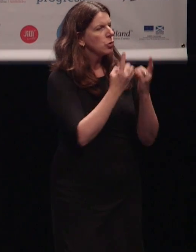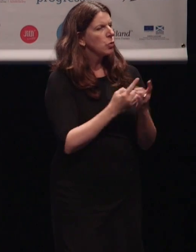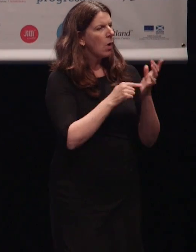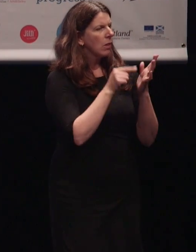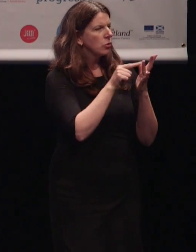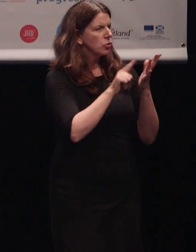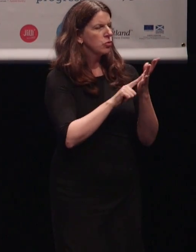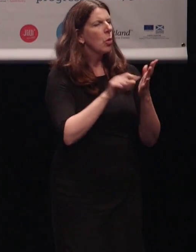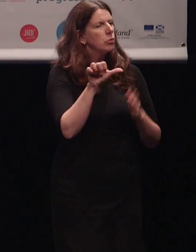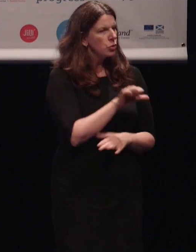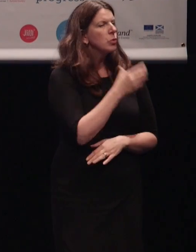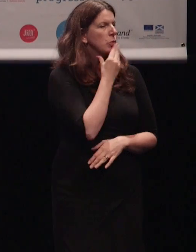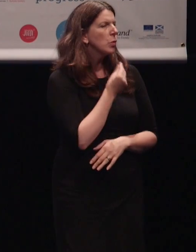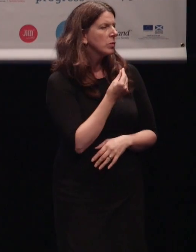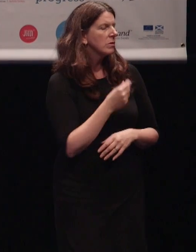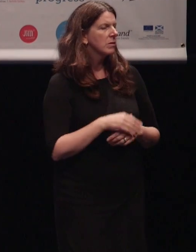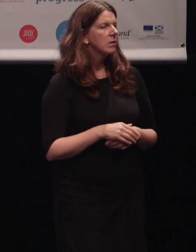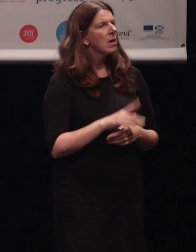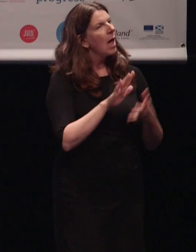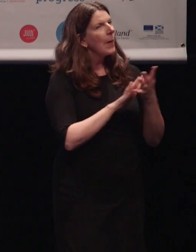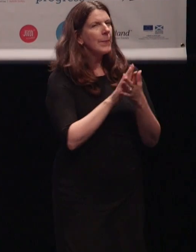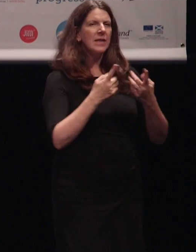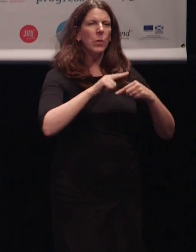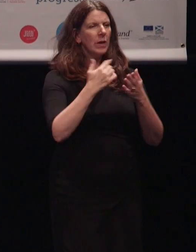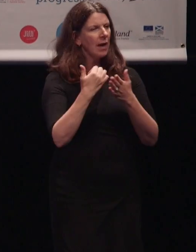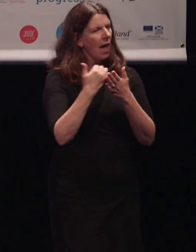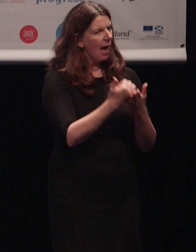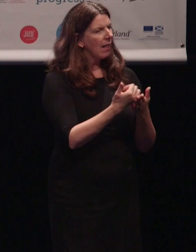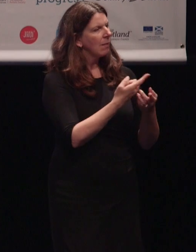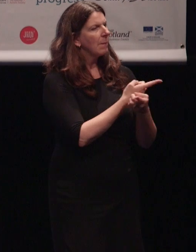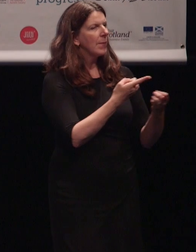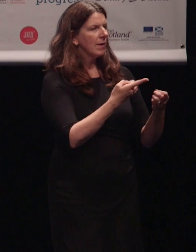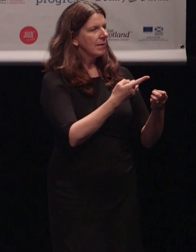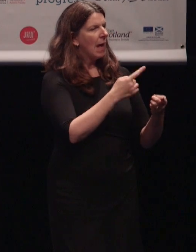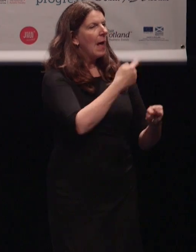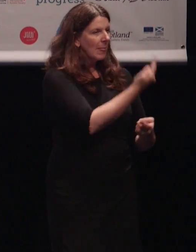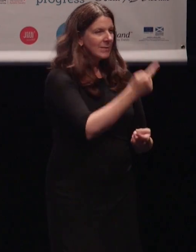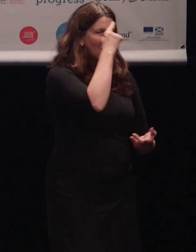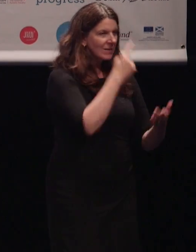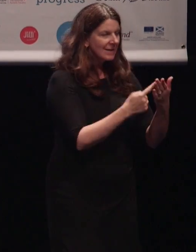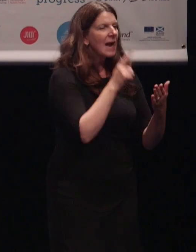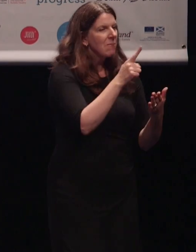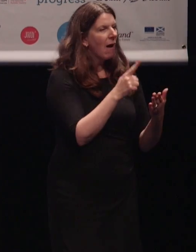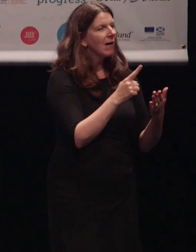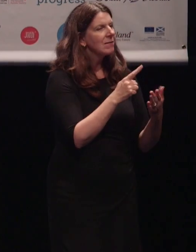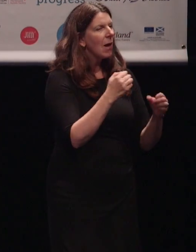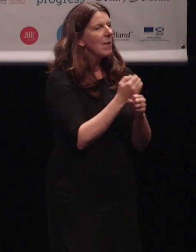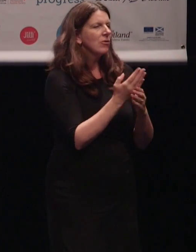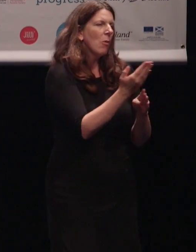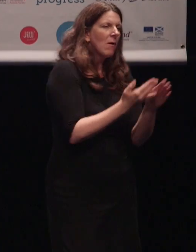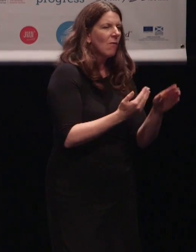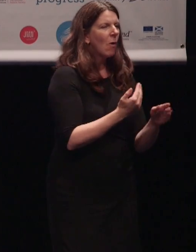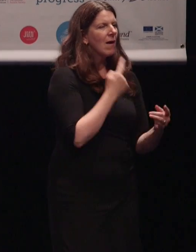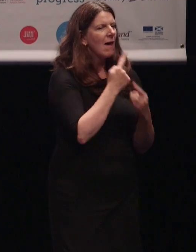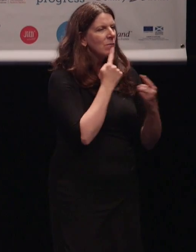use to help people make informed decisions. Sorry.